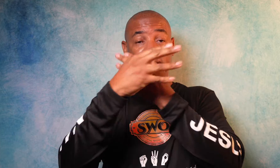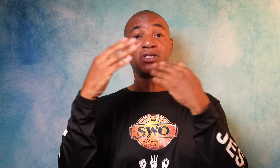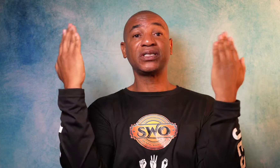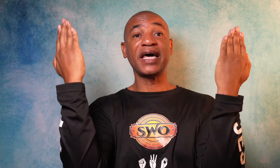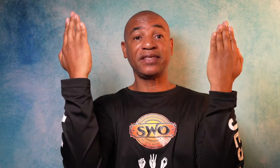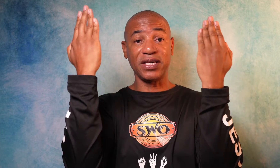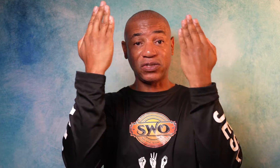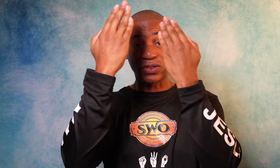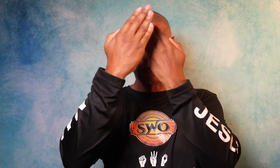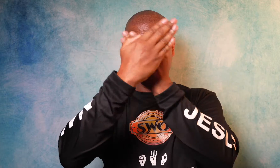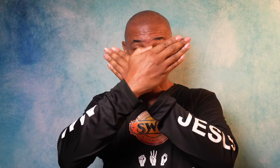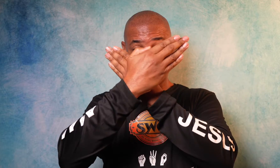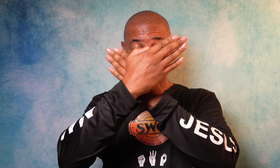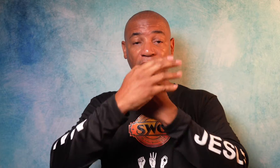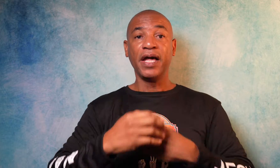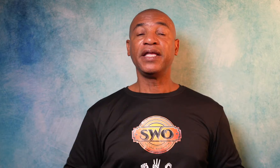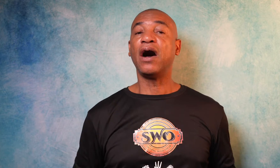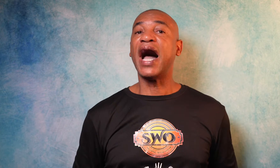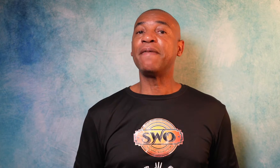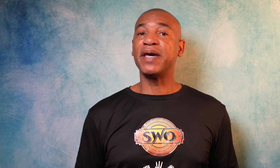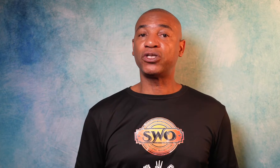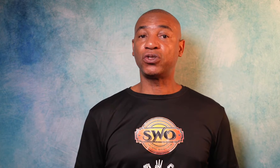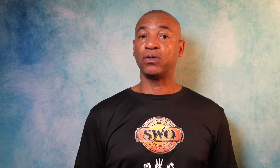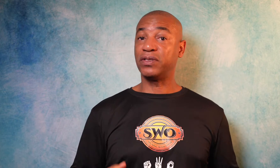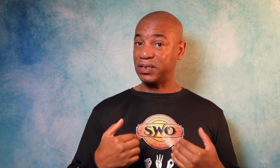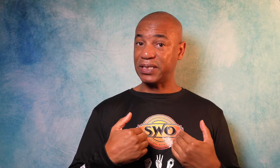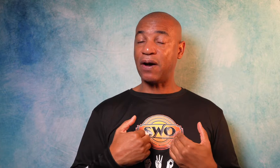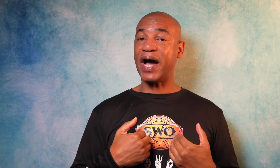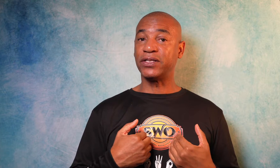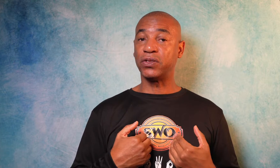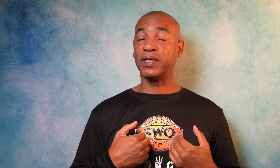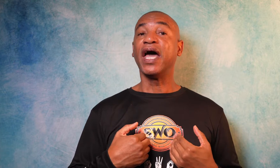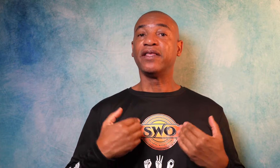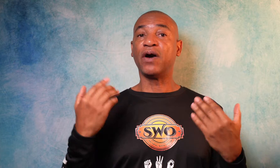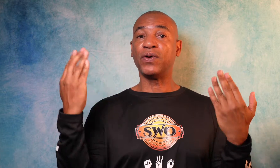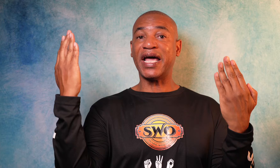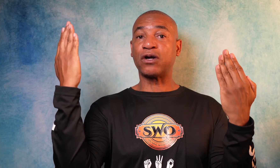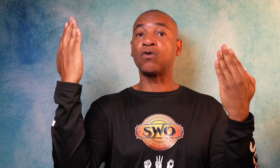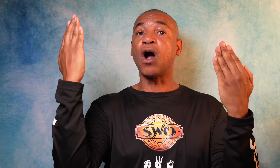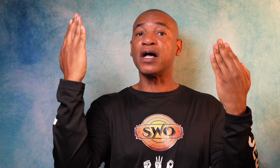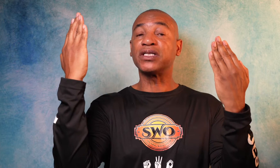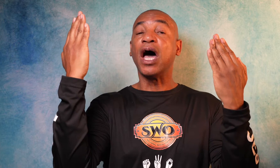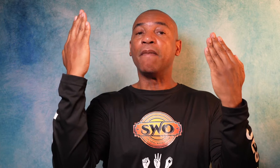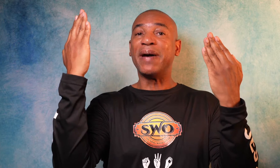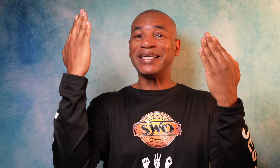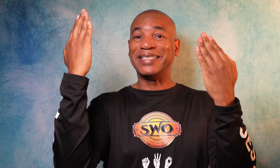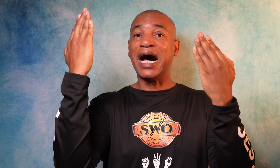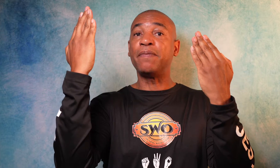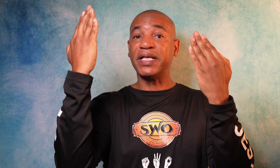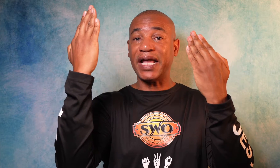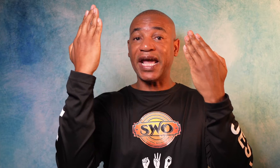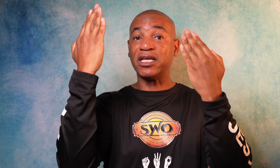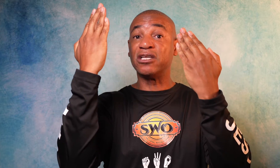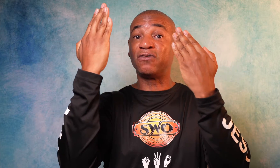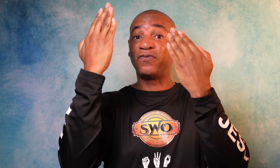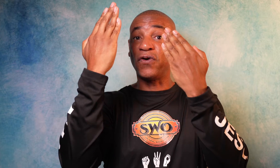Just like this. Now, I make sure, this is how I do it, that when I cross, my dominant hand is